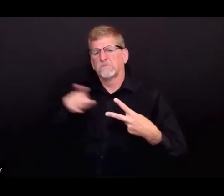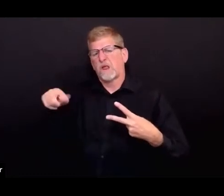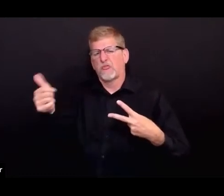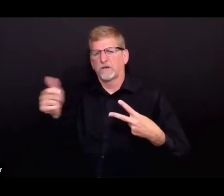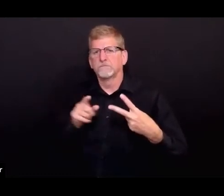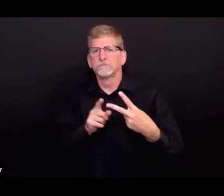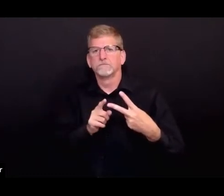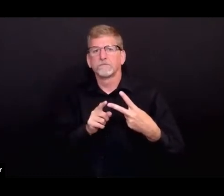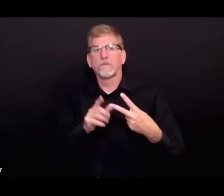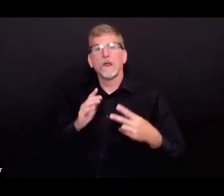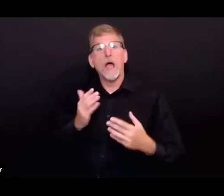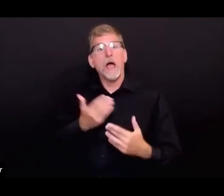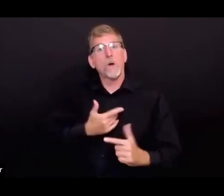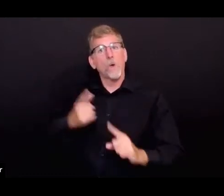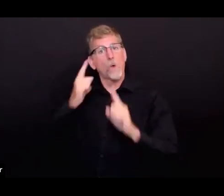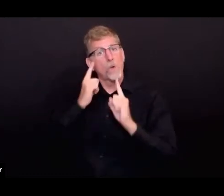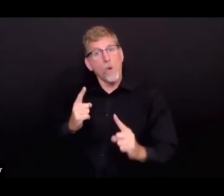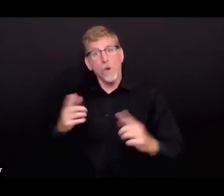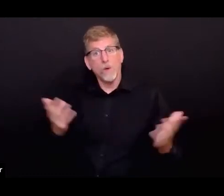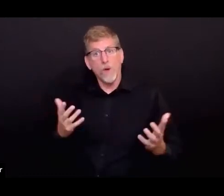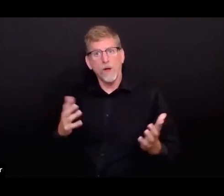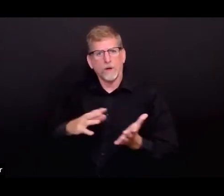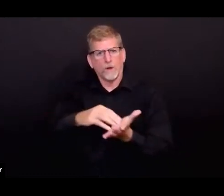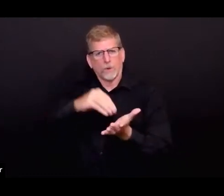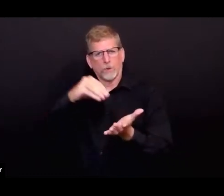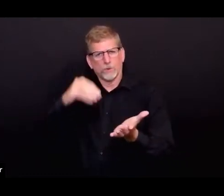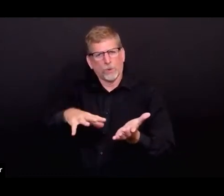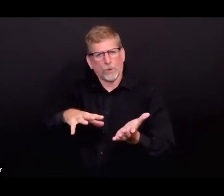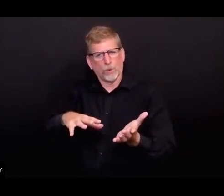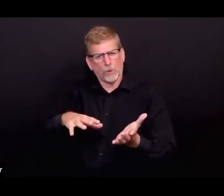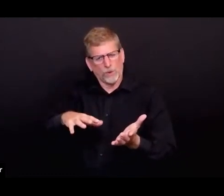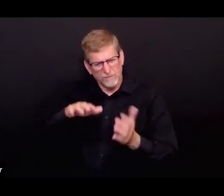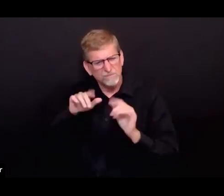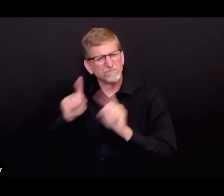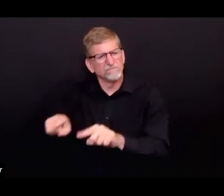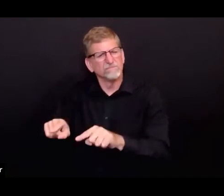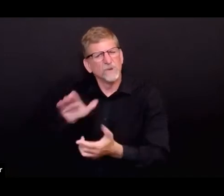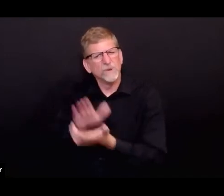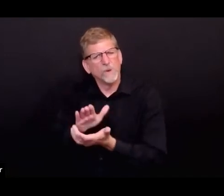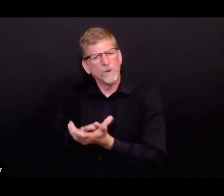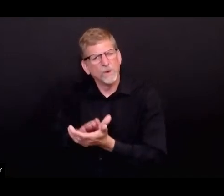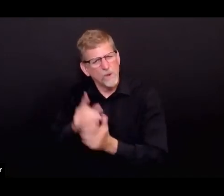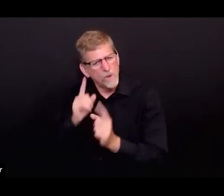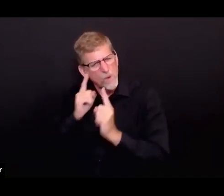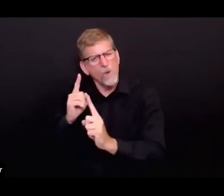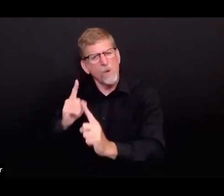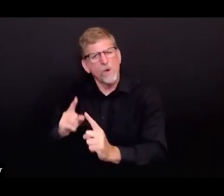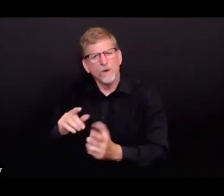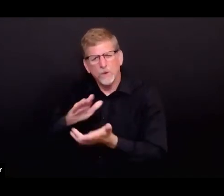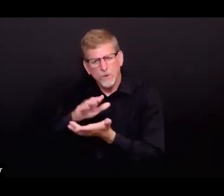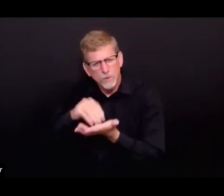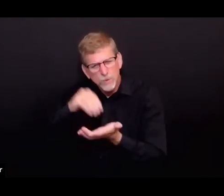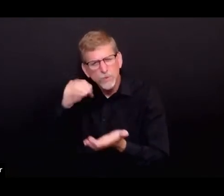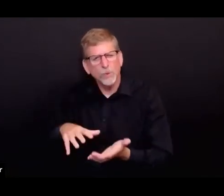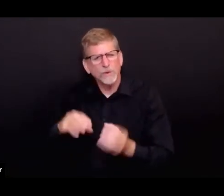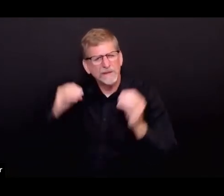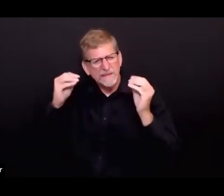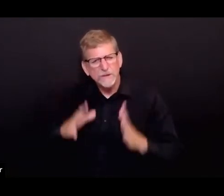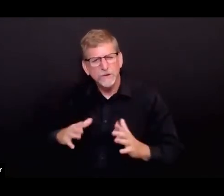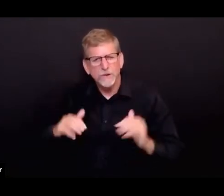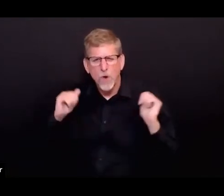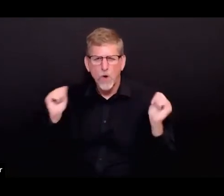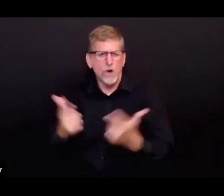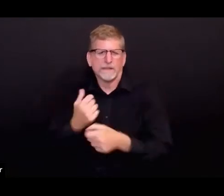school, keep them and the educators around them safe and their families safe. Cases